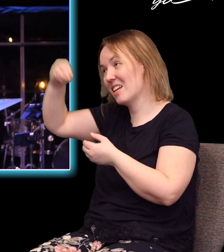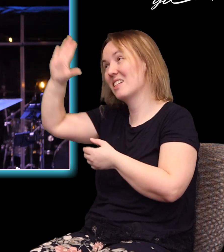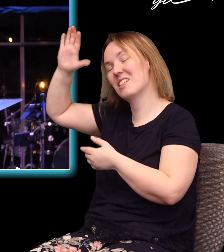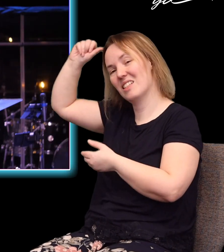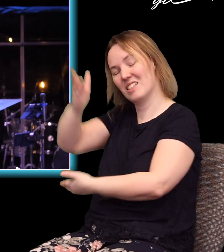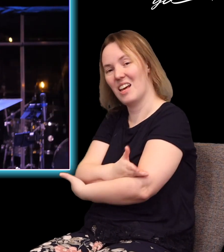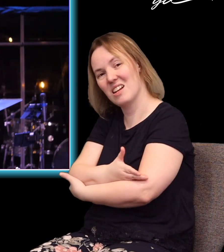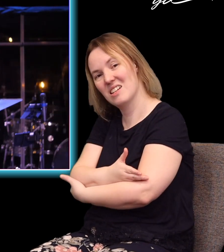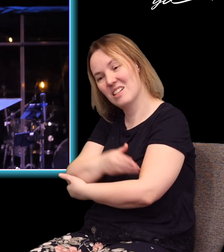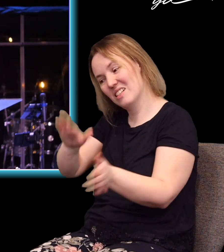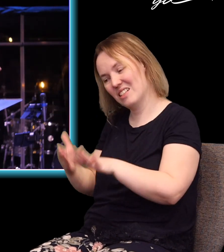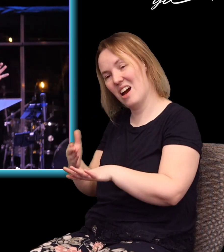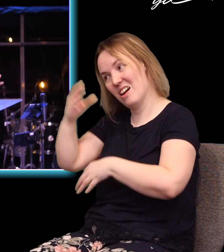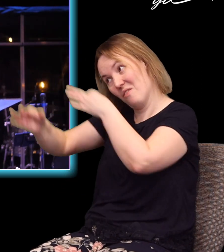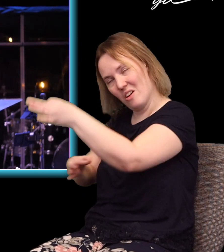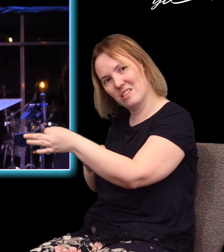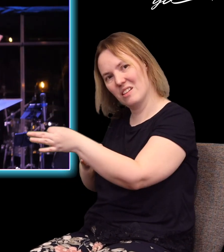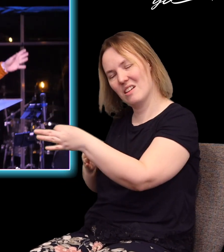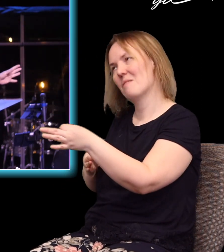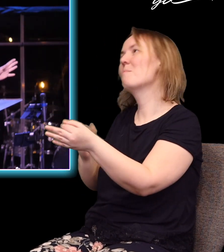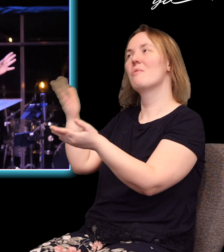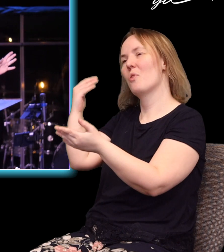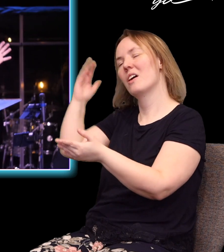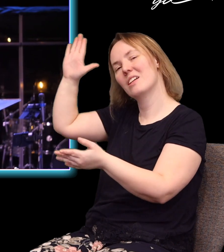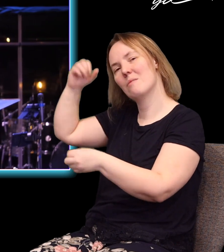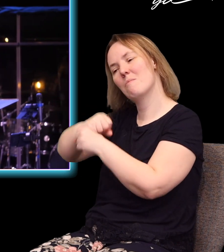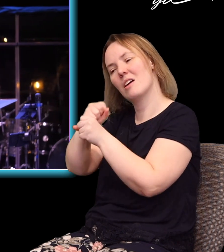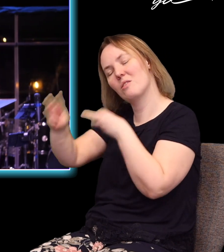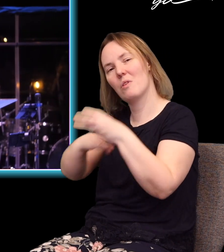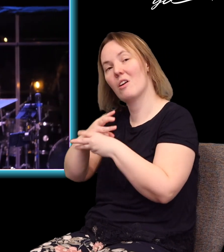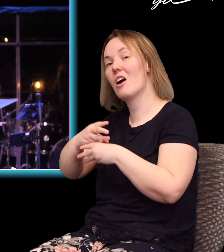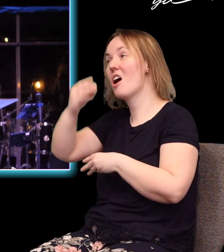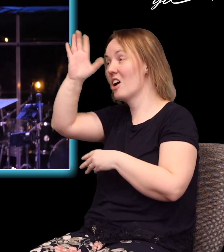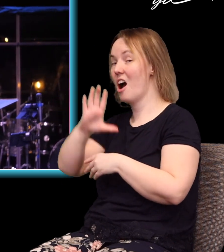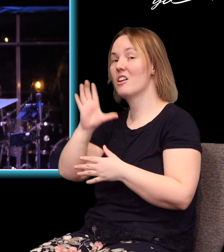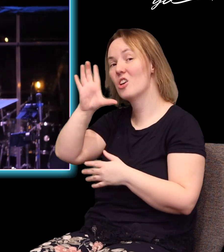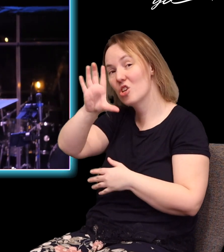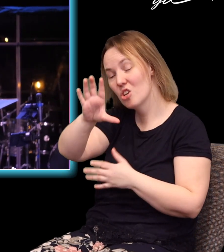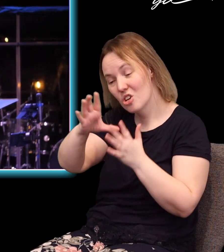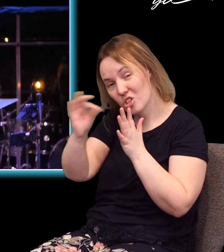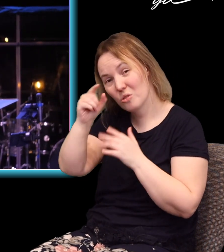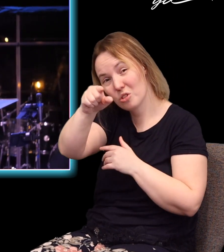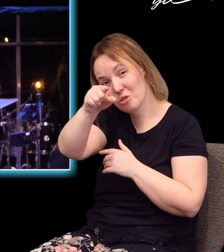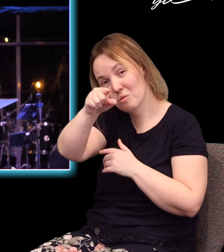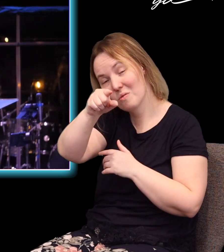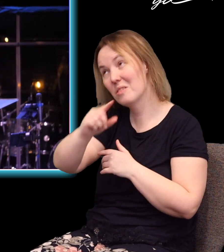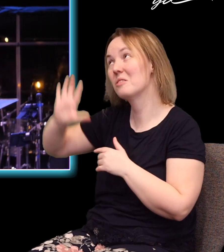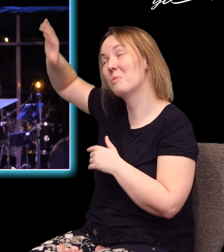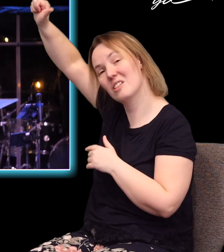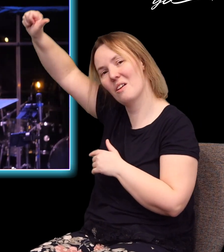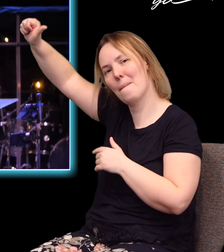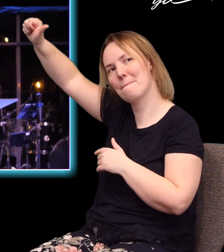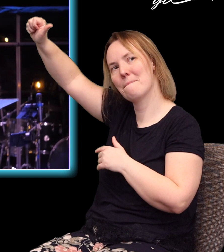our place. But Paul says, before he made the world, knowing all that was going to go on, God chose you to be his very